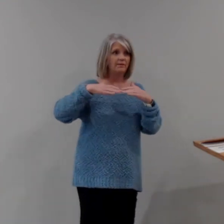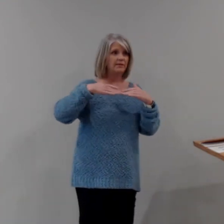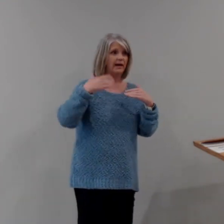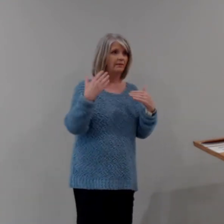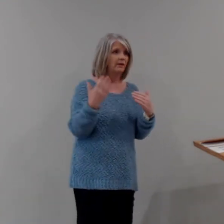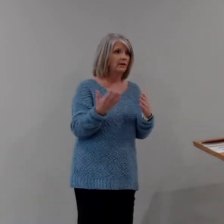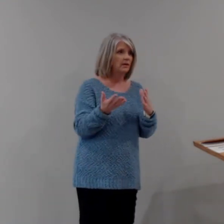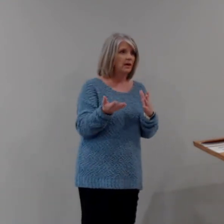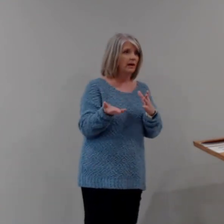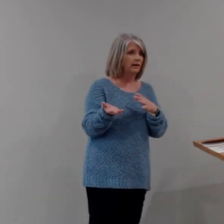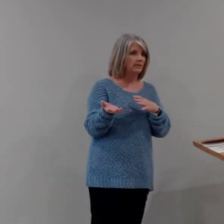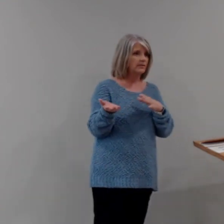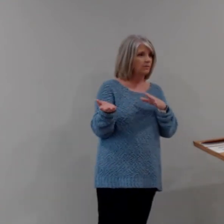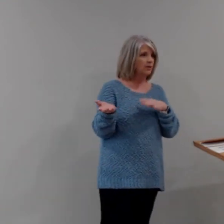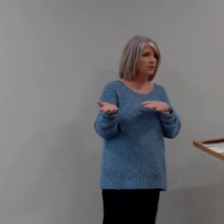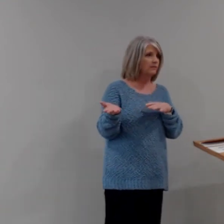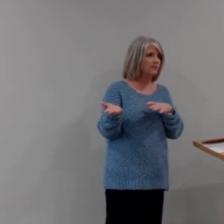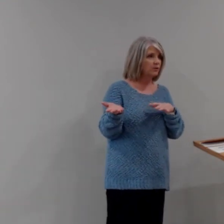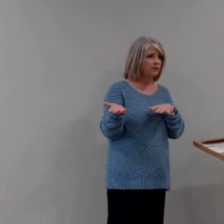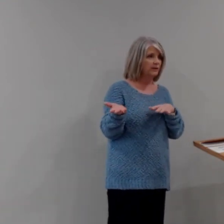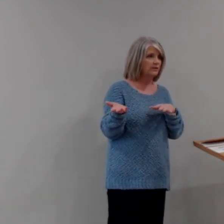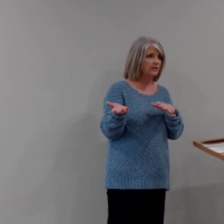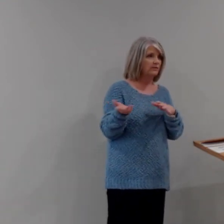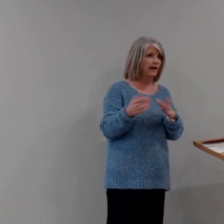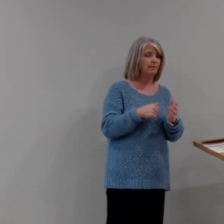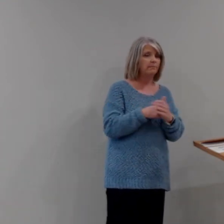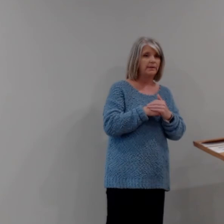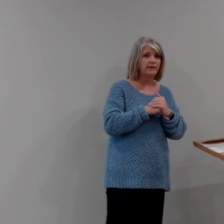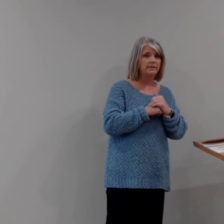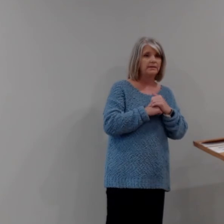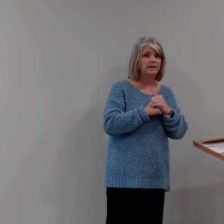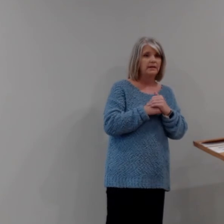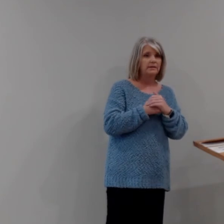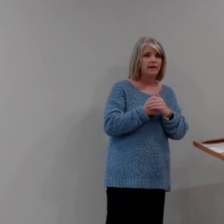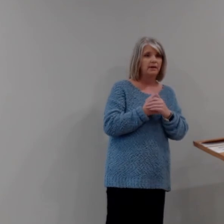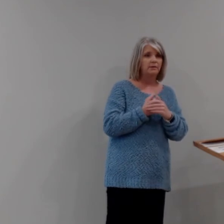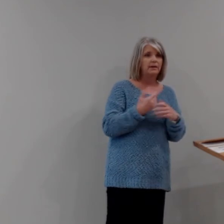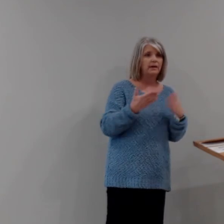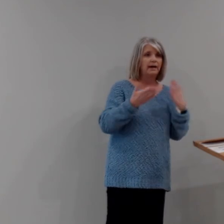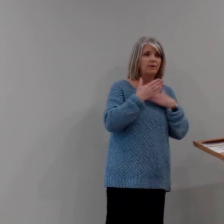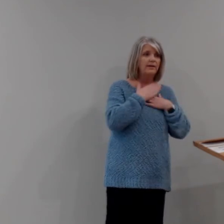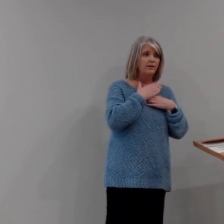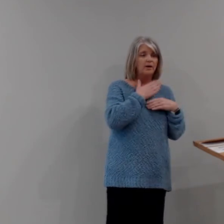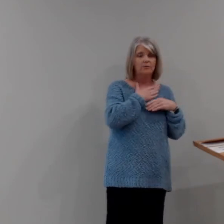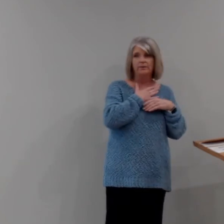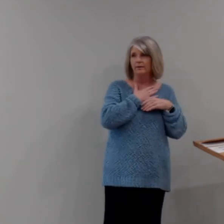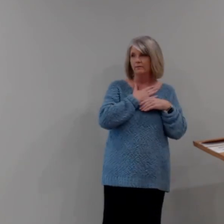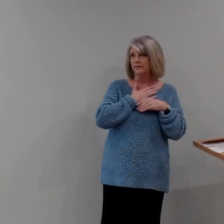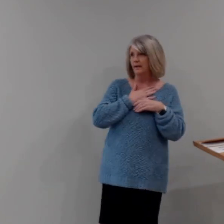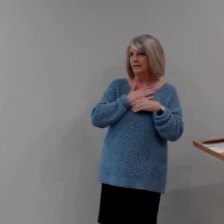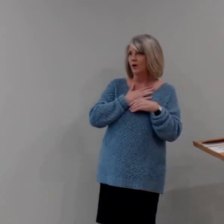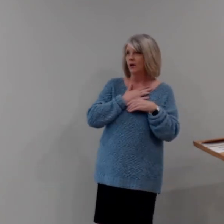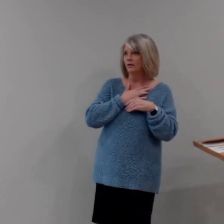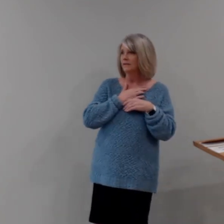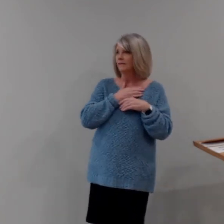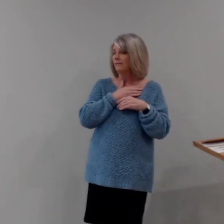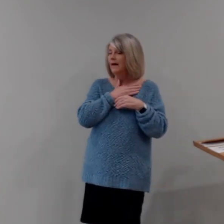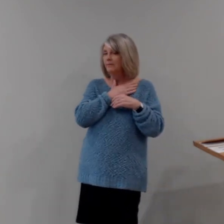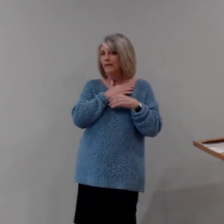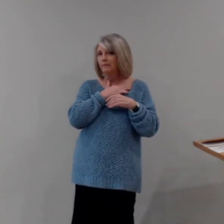have so much of schooling to do that. But you know, I pray that God will put it on somebody's heart. If I had been able to